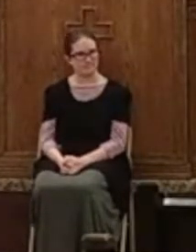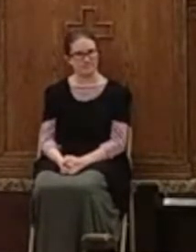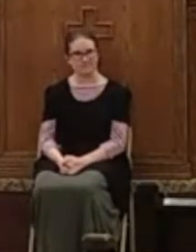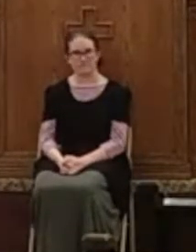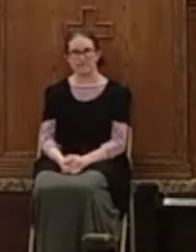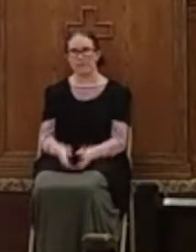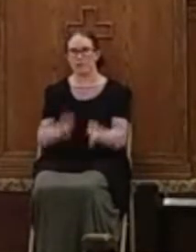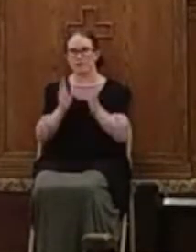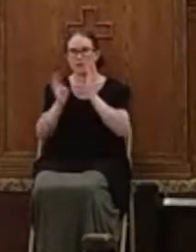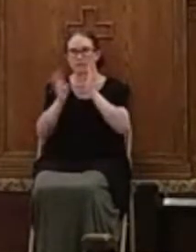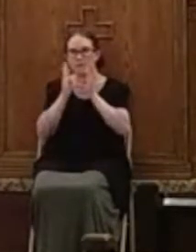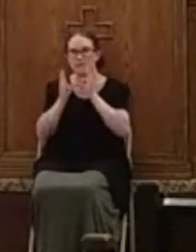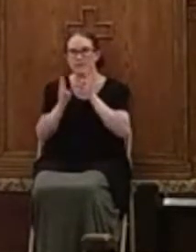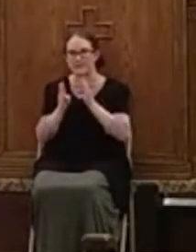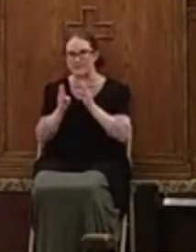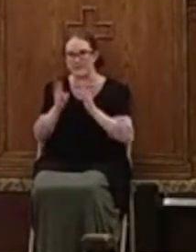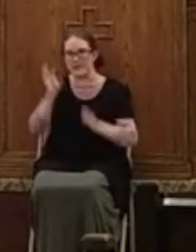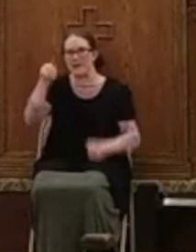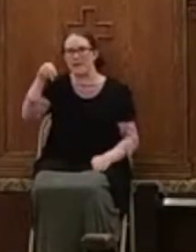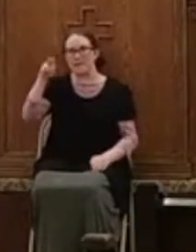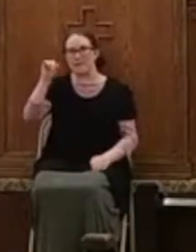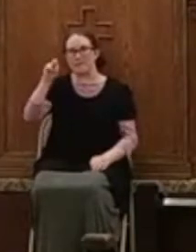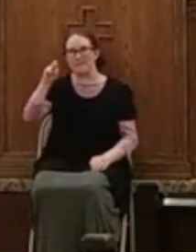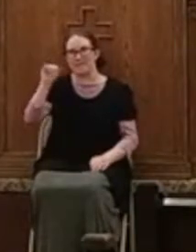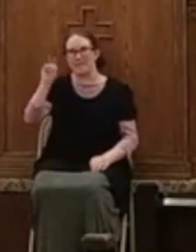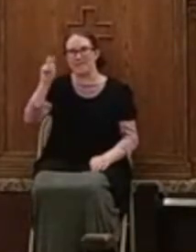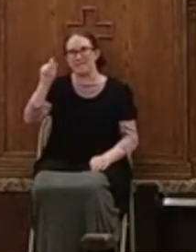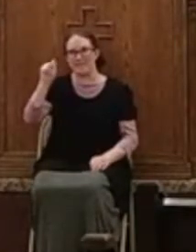Can we talk about this in private?